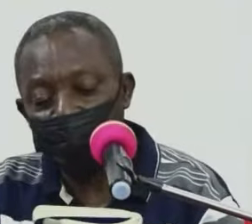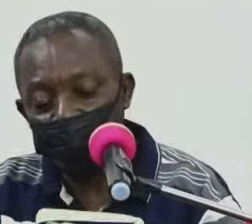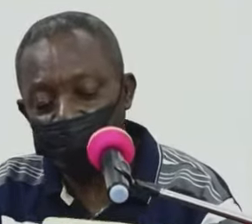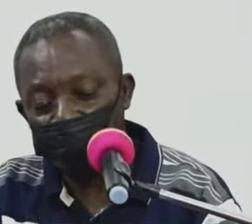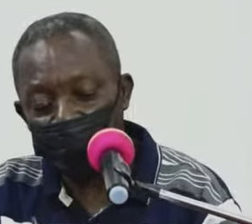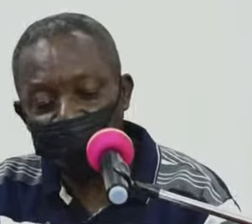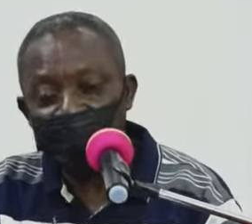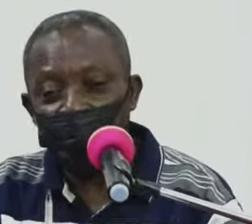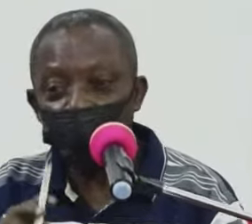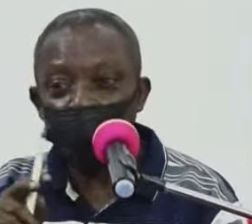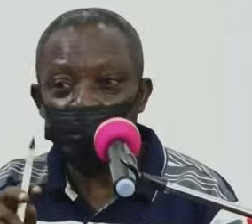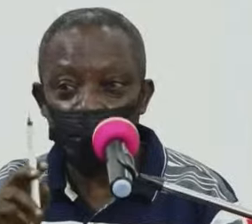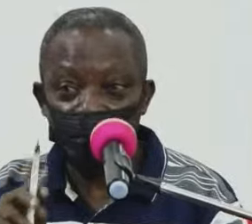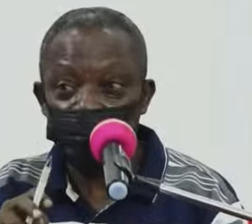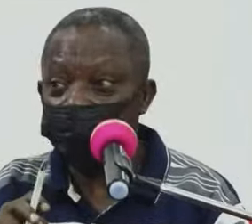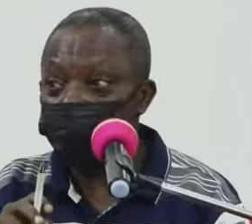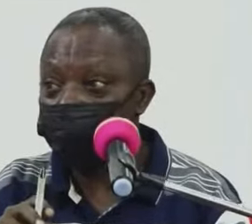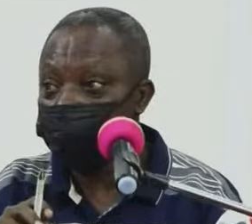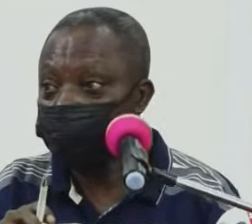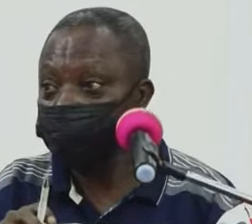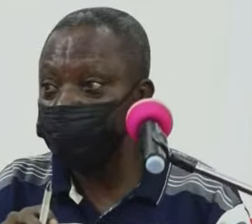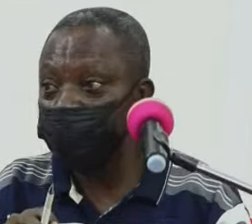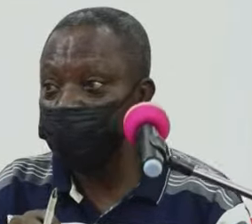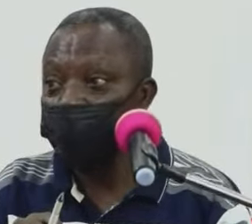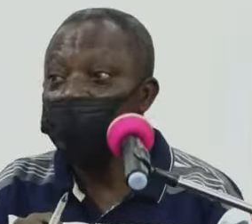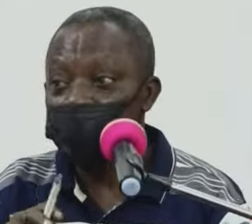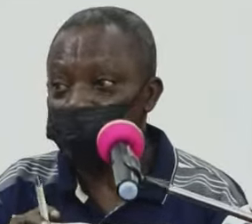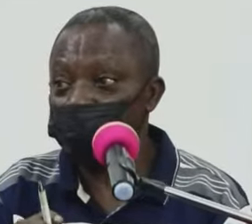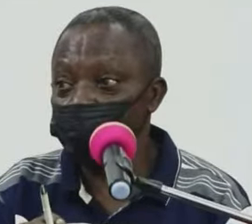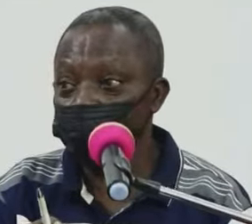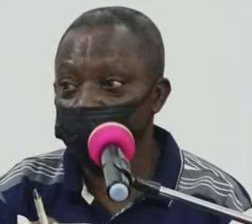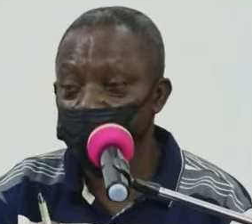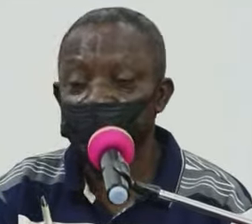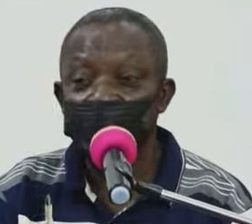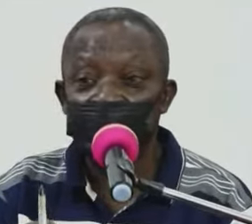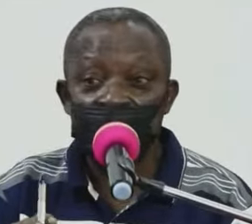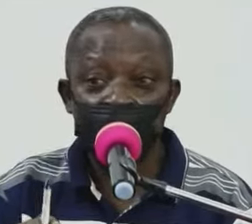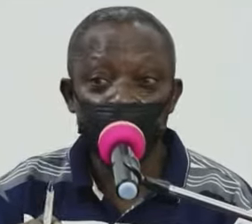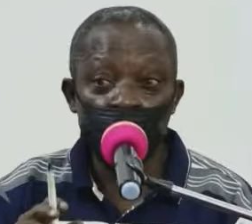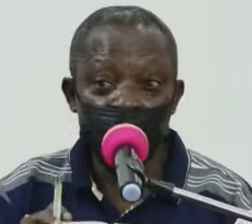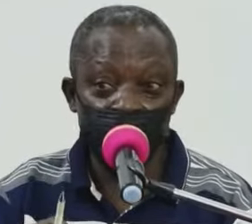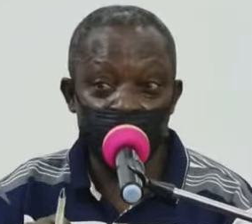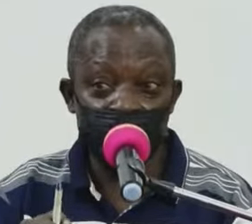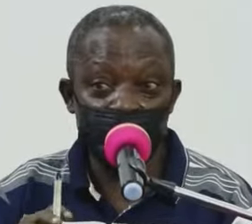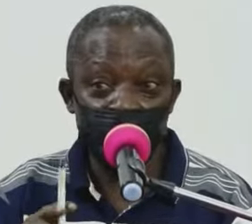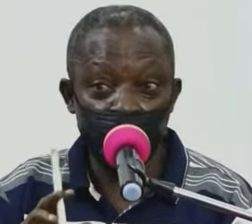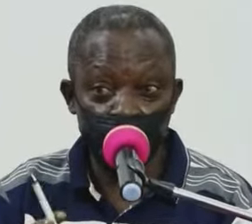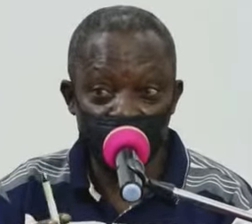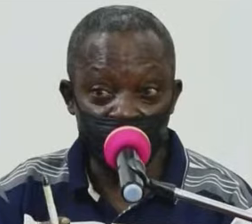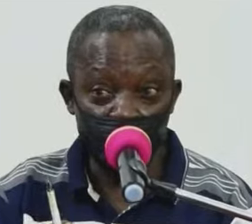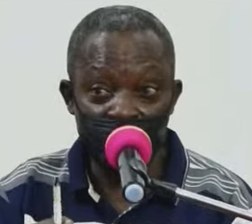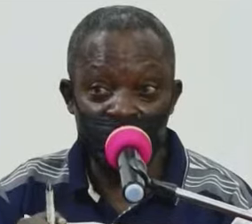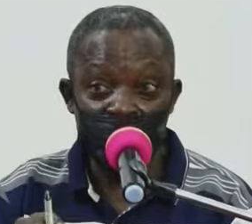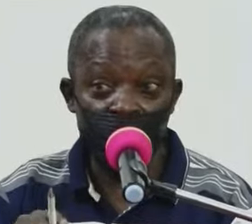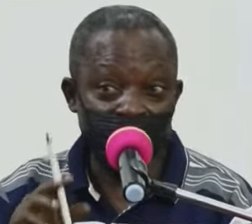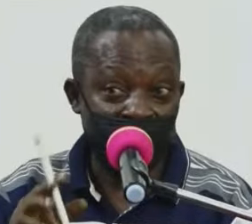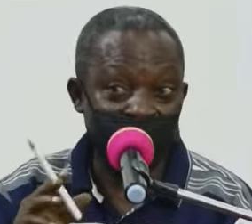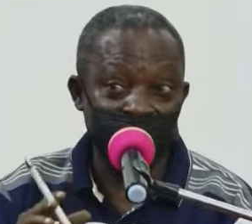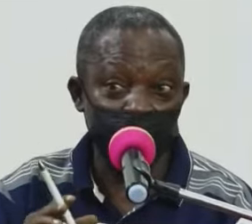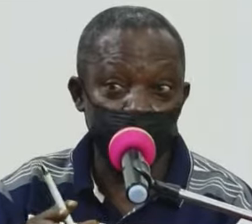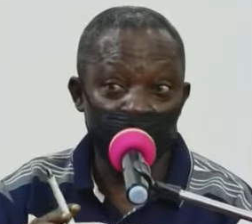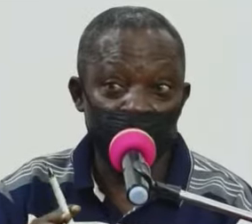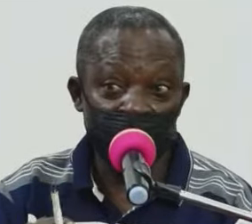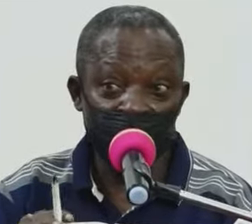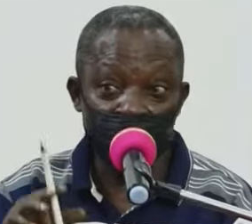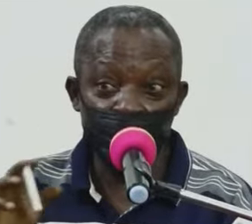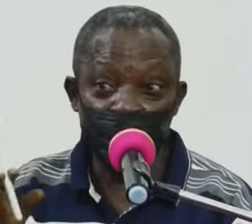what our mandate. And then I also watched Are you talking about the state pontoons? Yes. Okay. I also watched a documentary where water